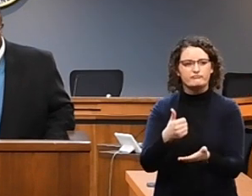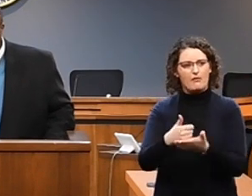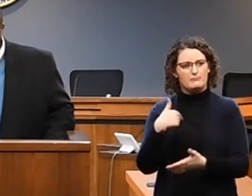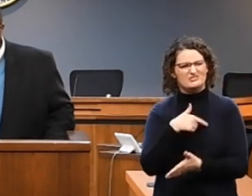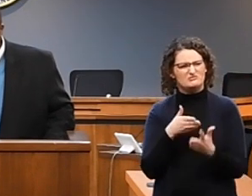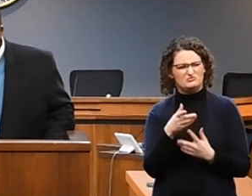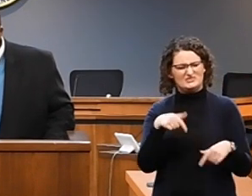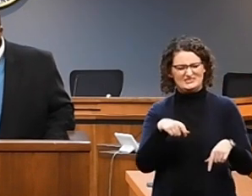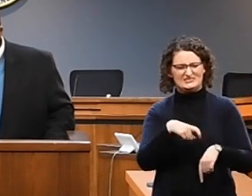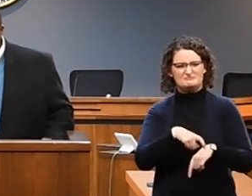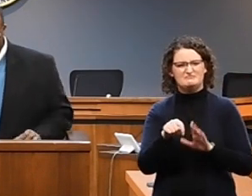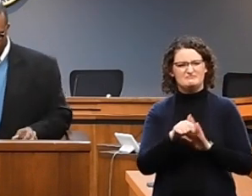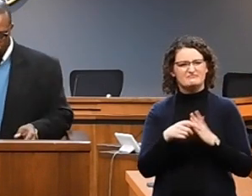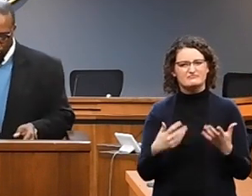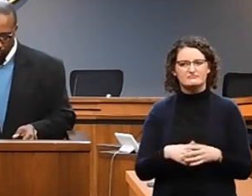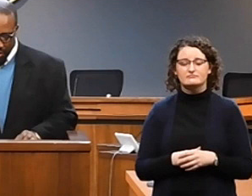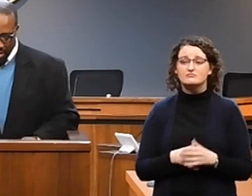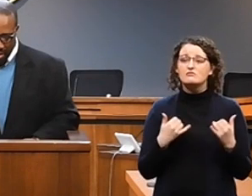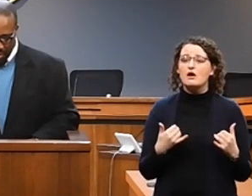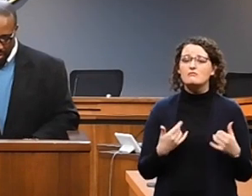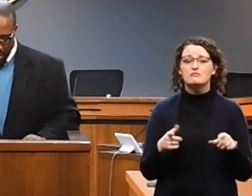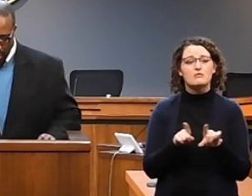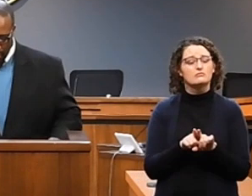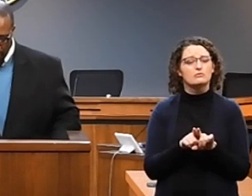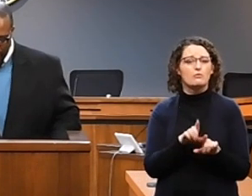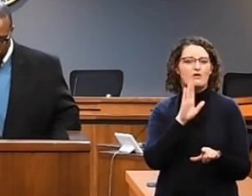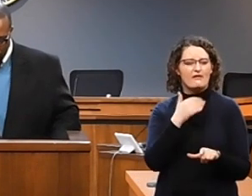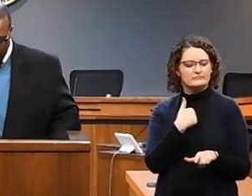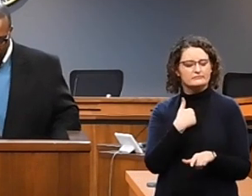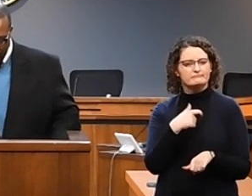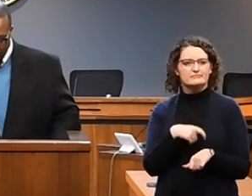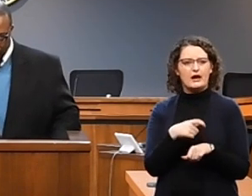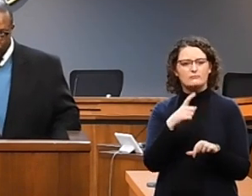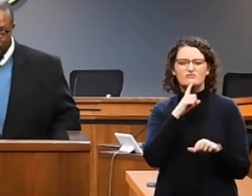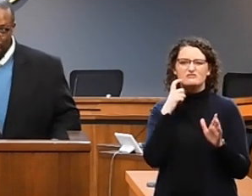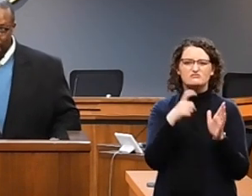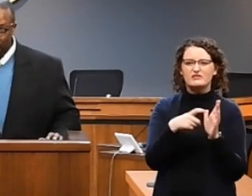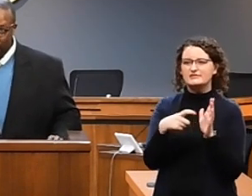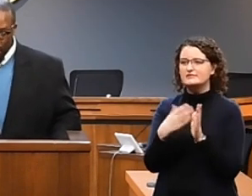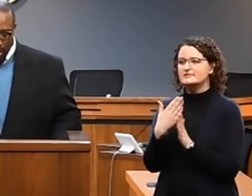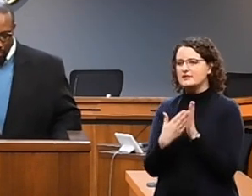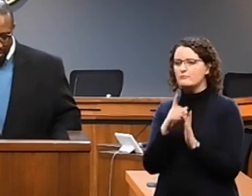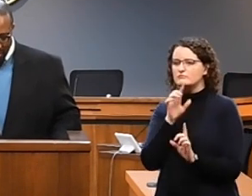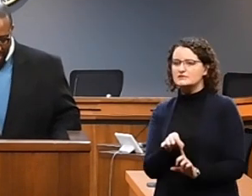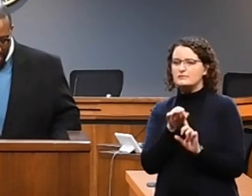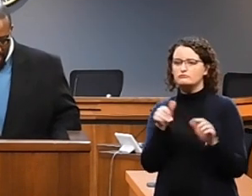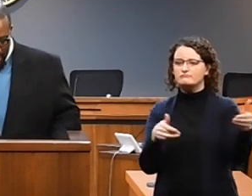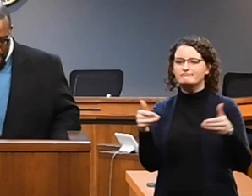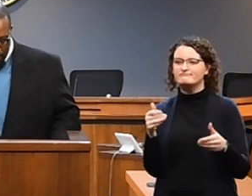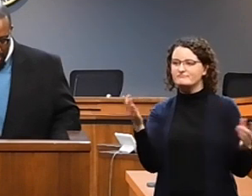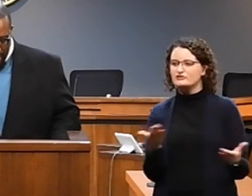these times. Right now, I also want to take the time to recognize some special guests with us